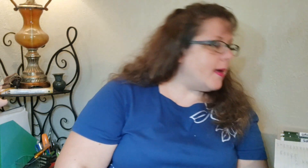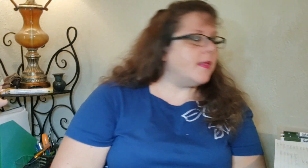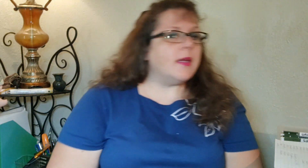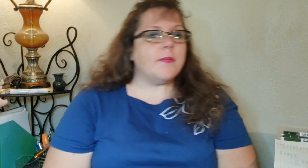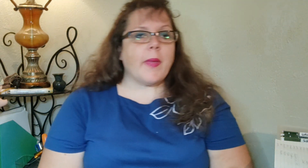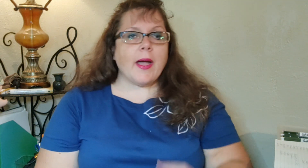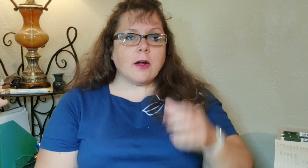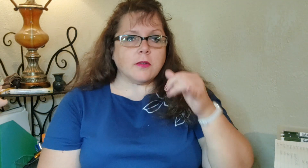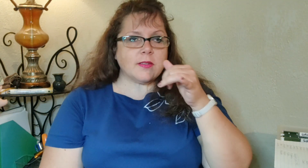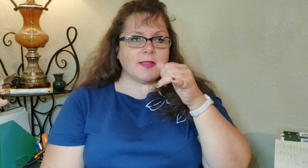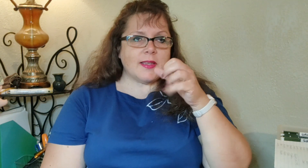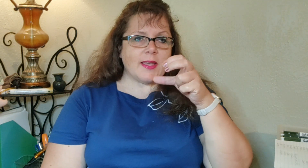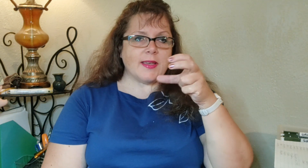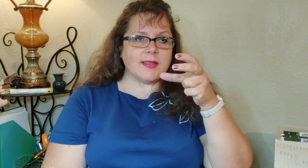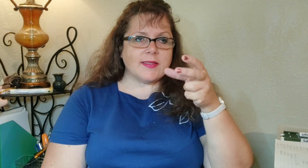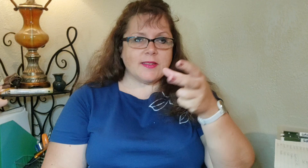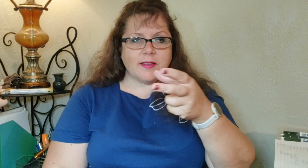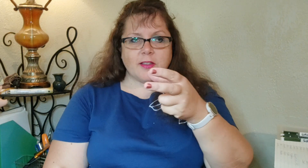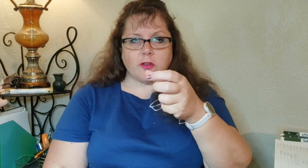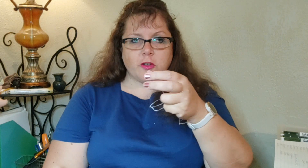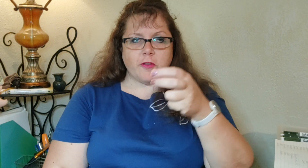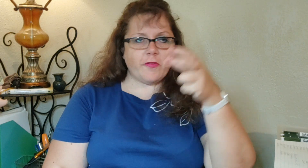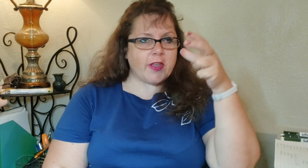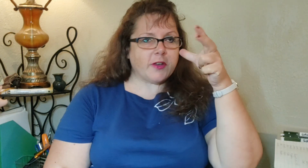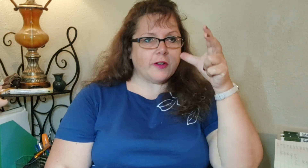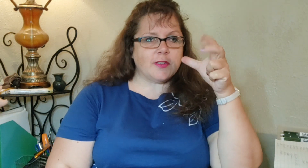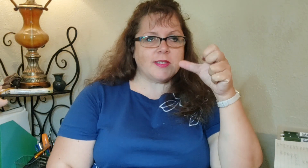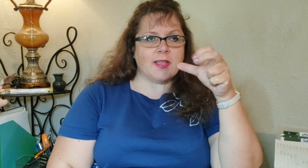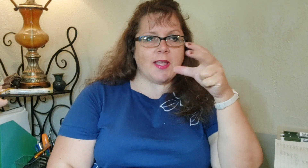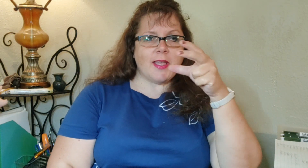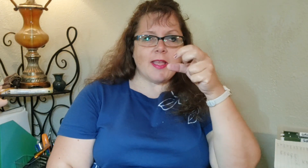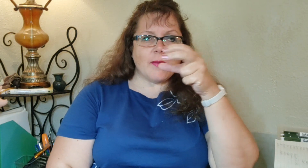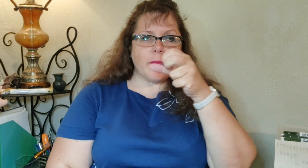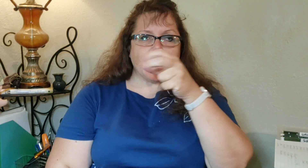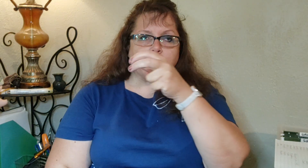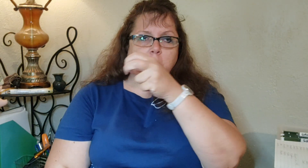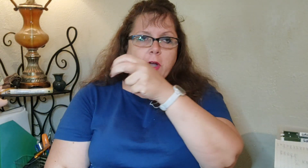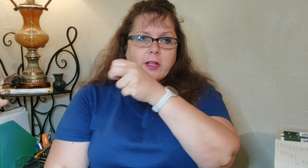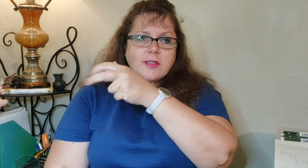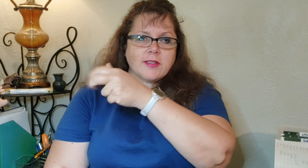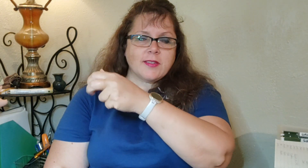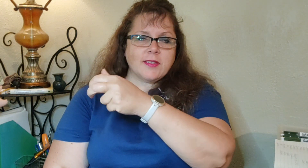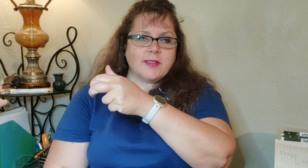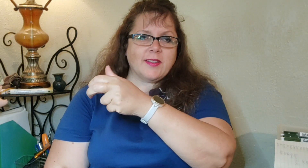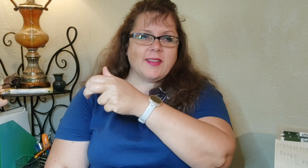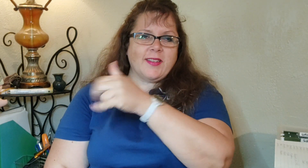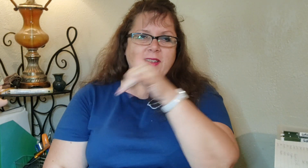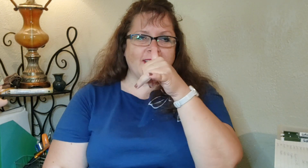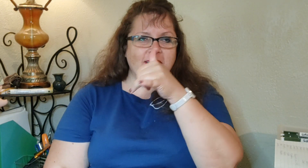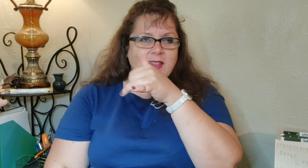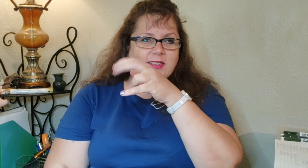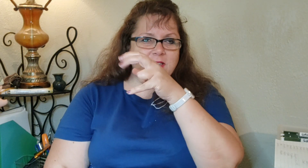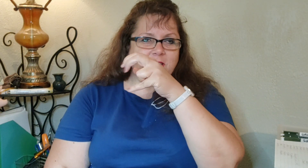And then mouse is your two fingers, but across.